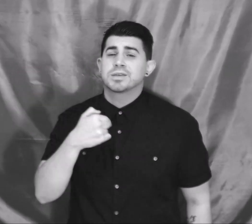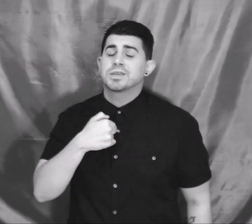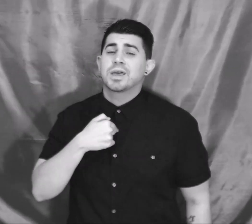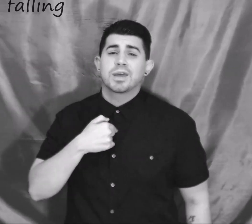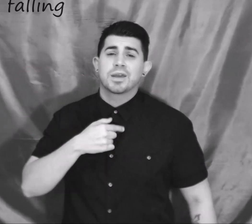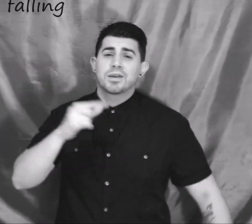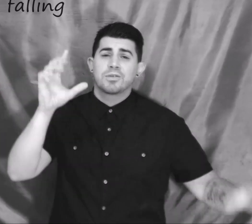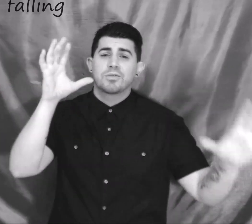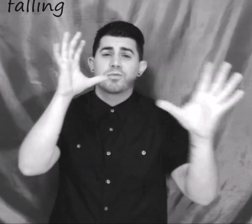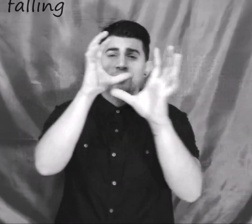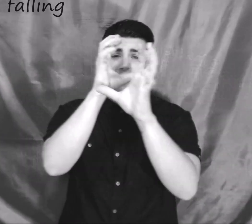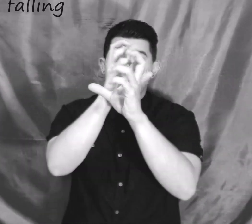'Cause I'm